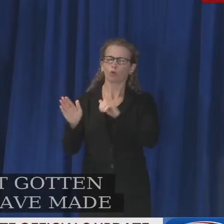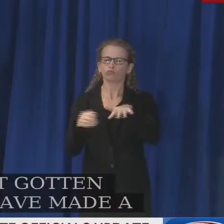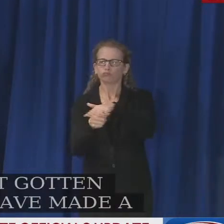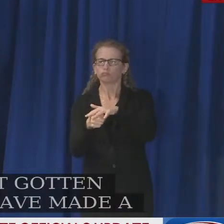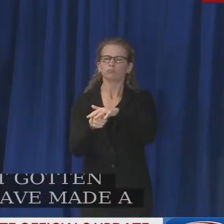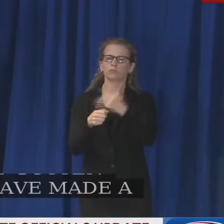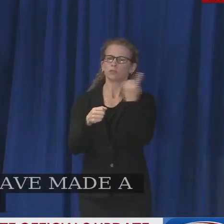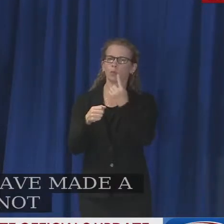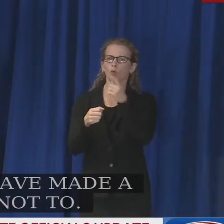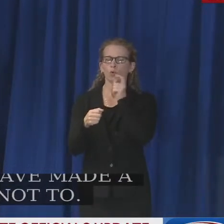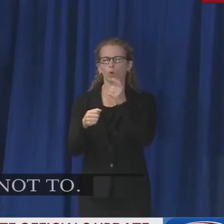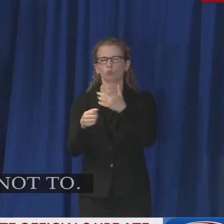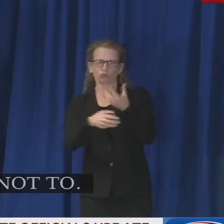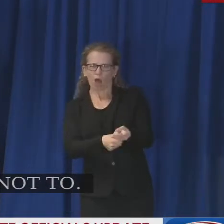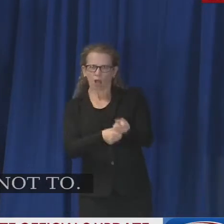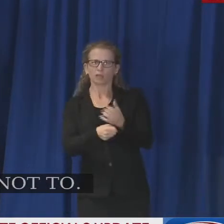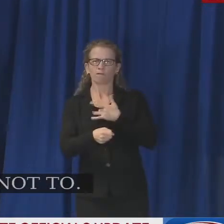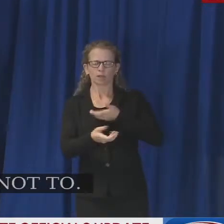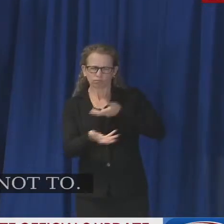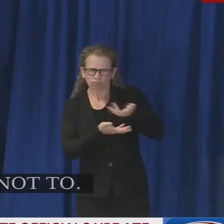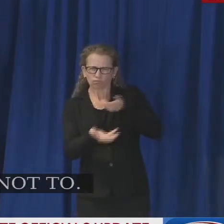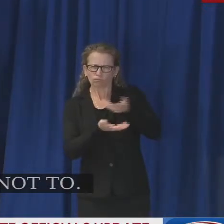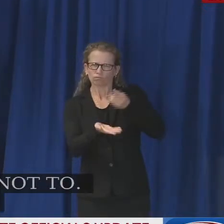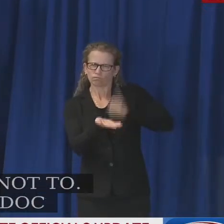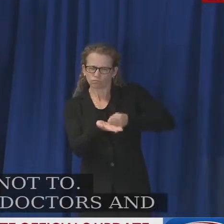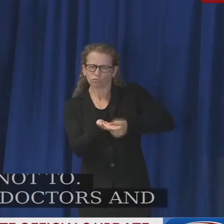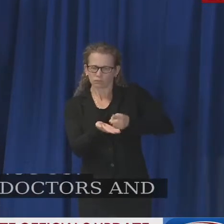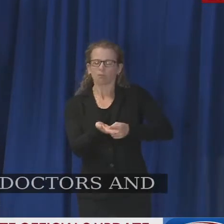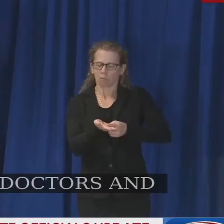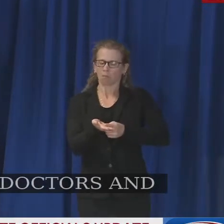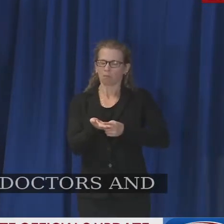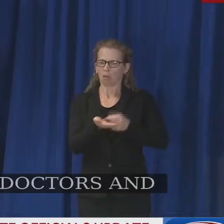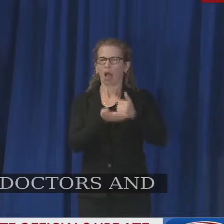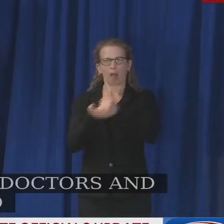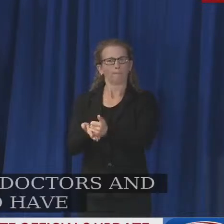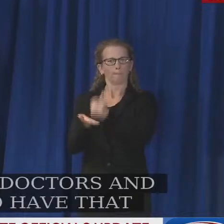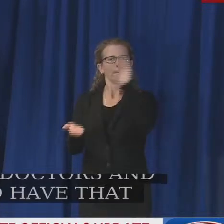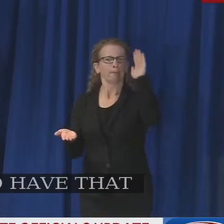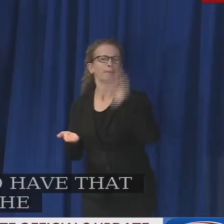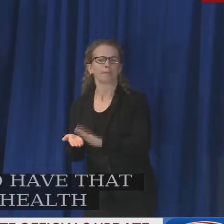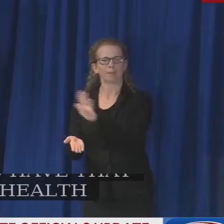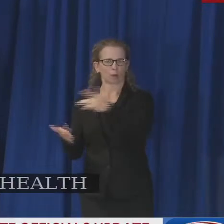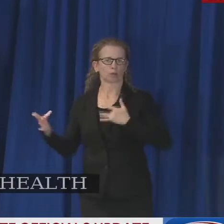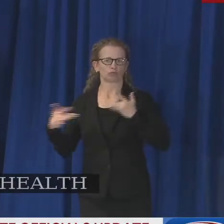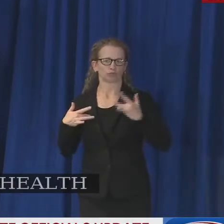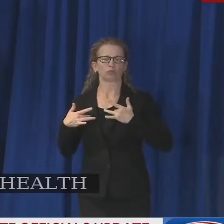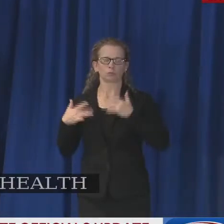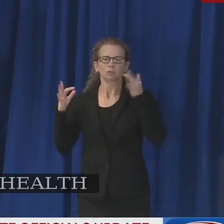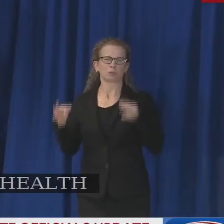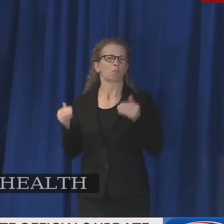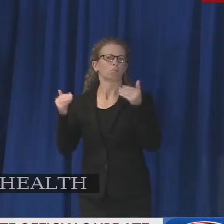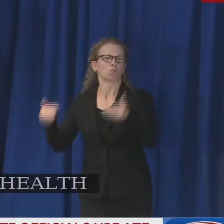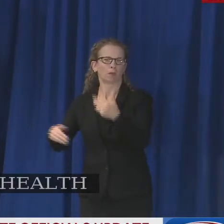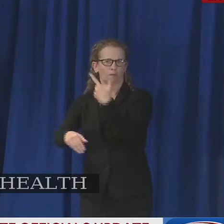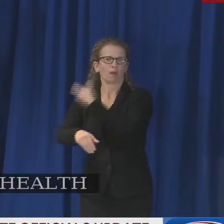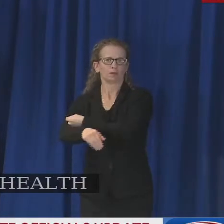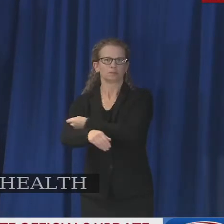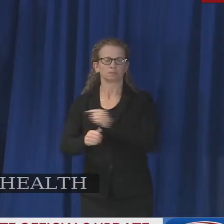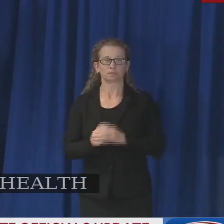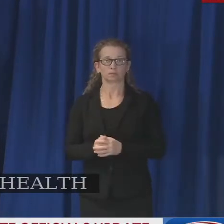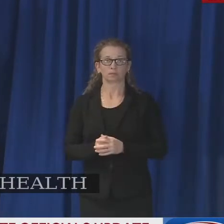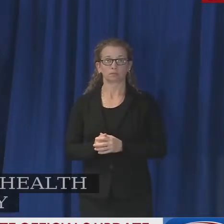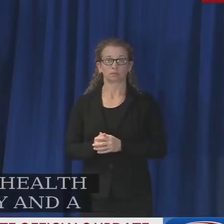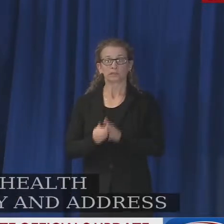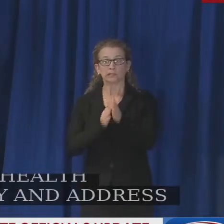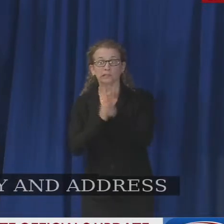a health standpoint, to kind of allay and address their concerns and make sure we move forward. At some point, all the incentives and